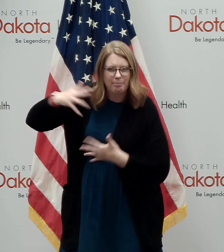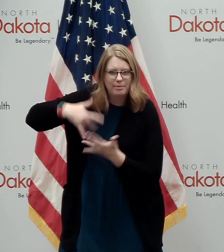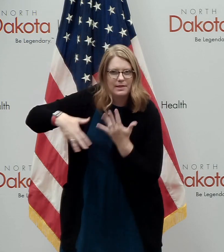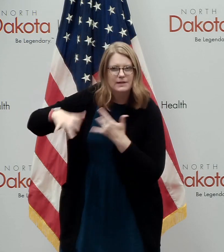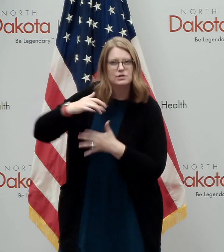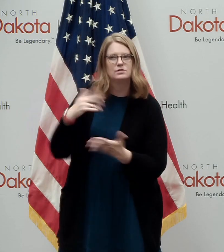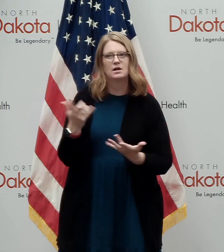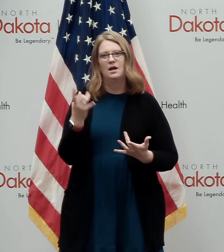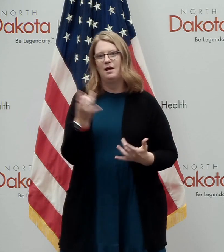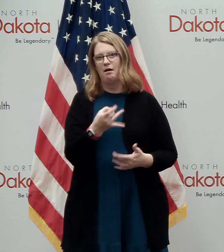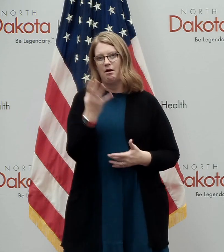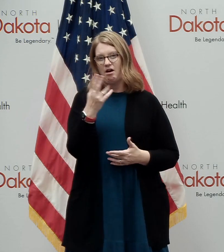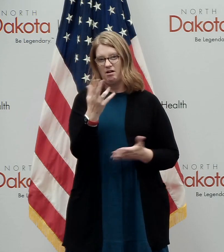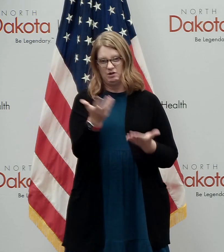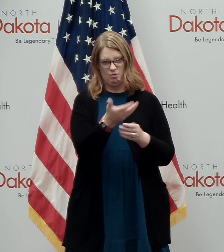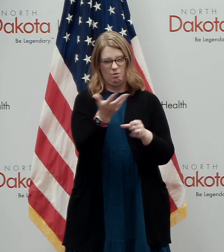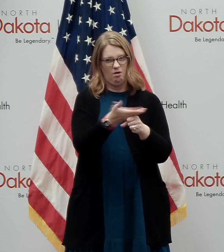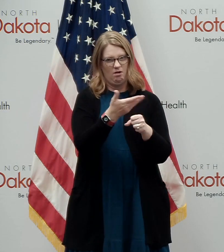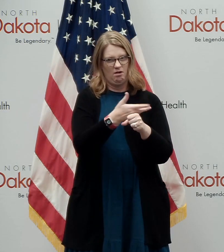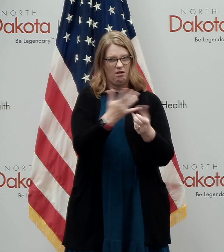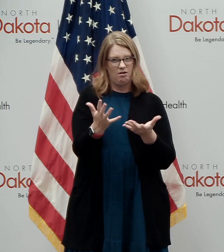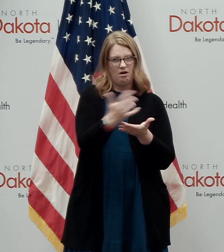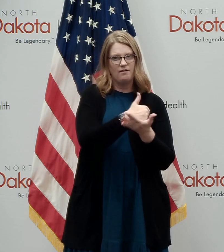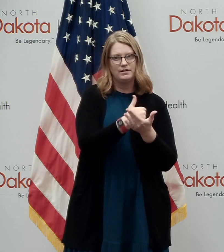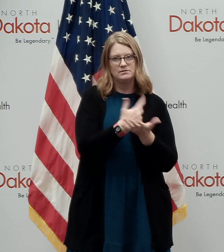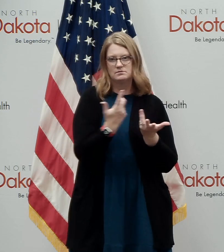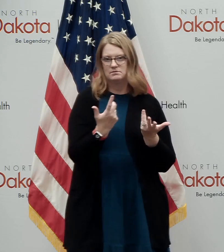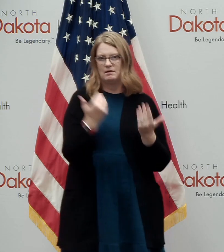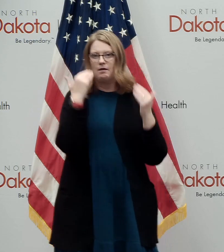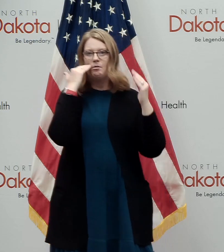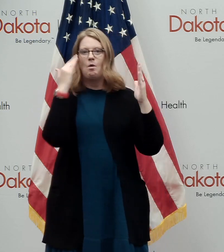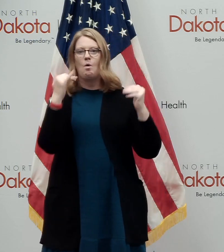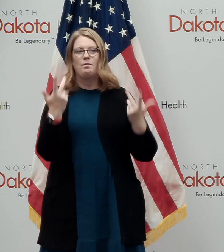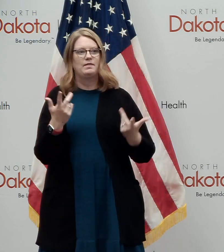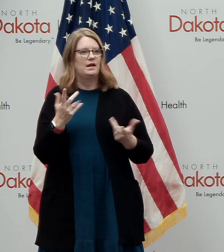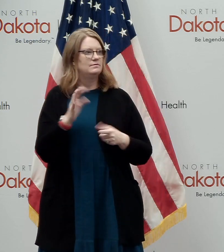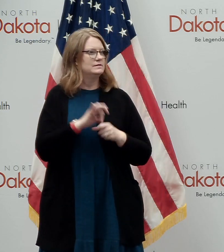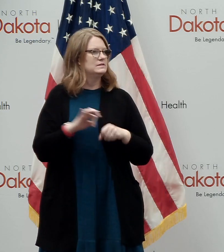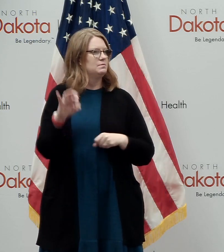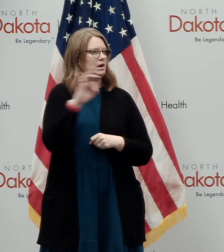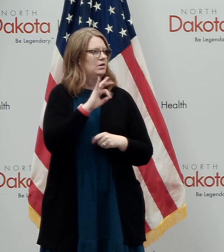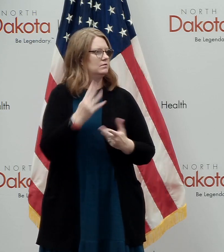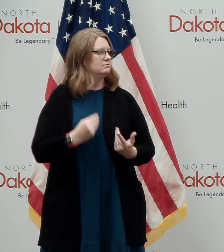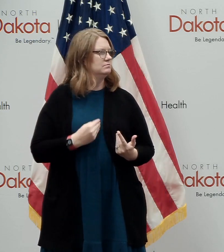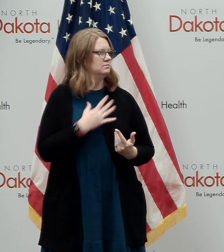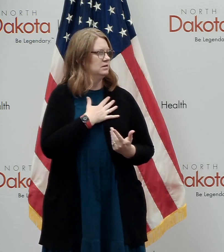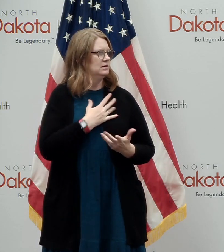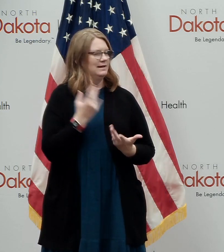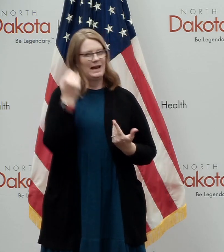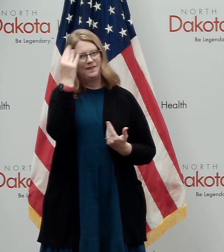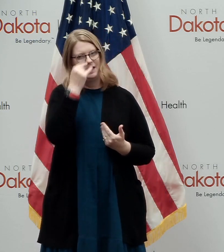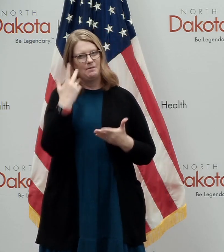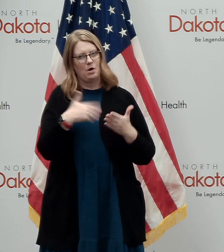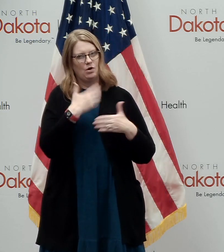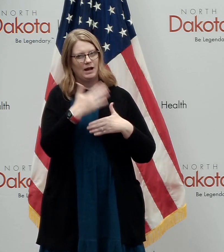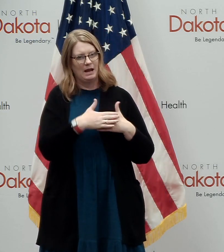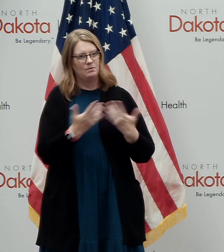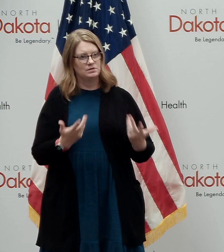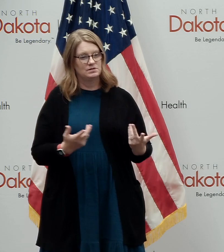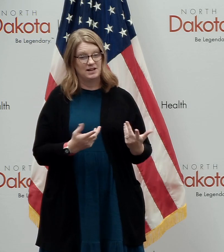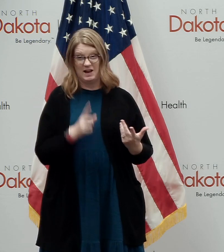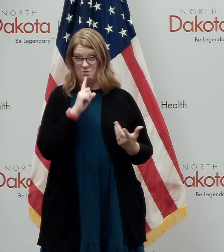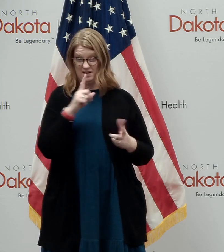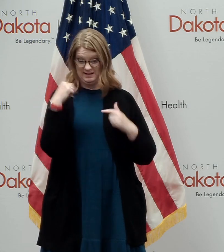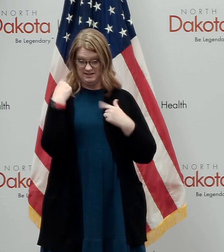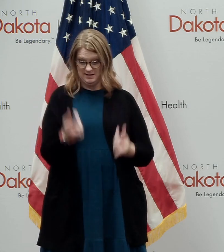would hope that we can revive some of that spirit of thinking about others and thinking about our neighbors, which has been the hallmark of our state since